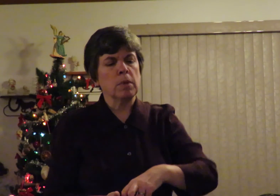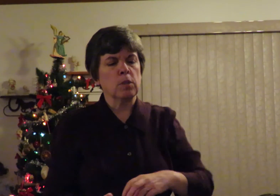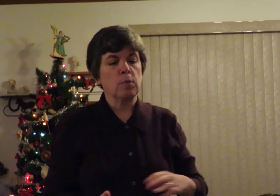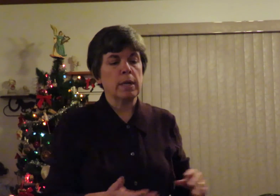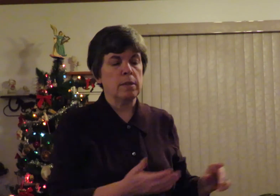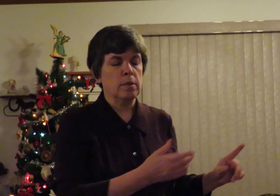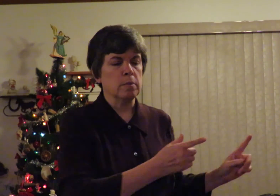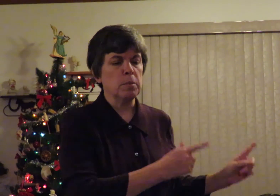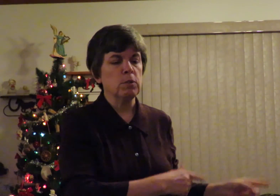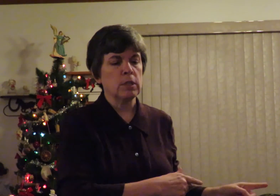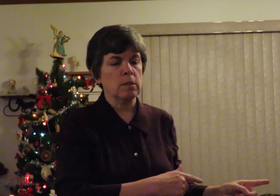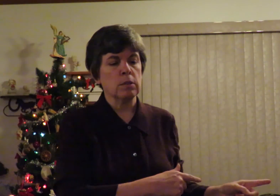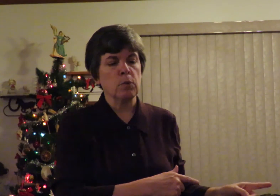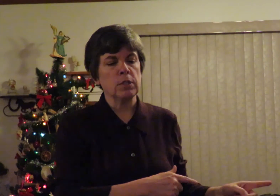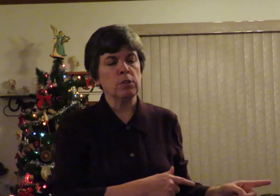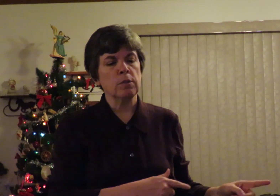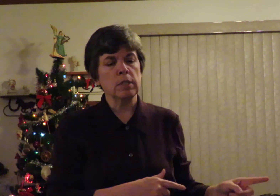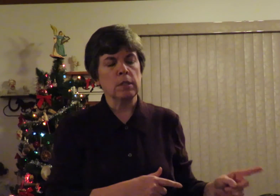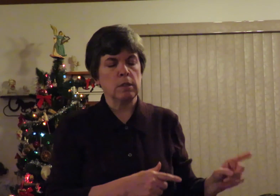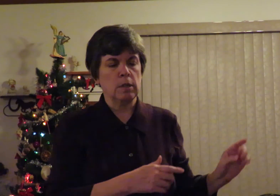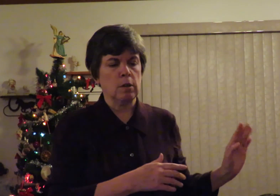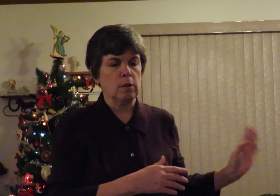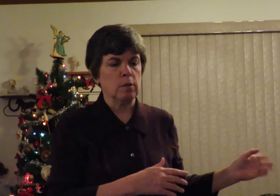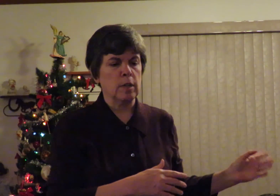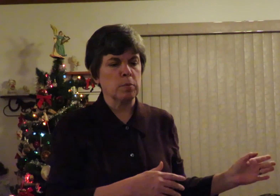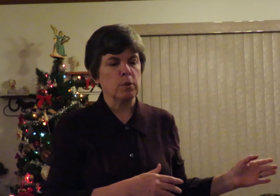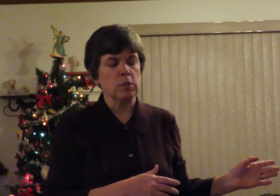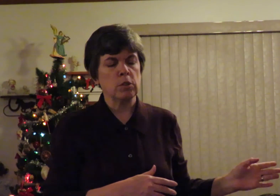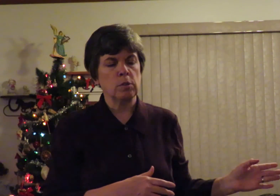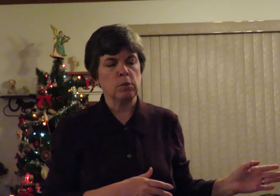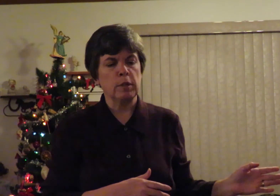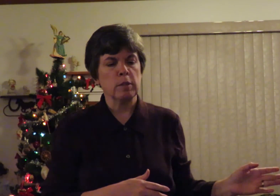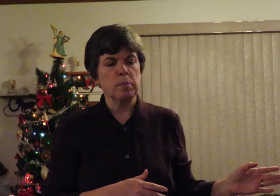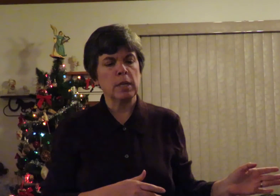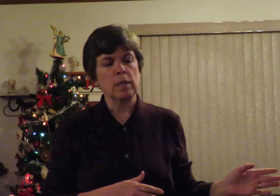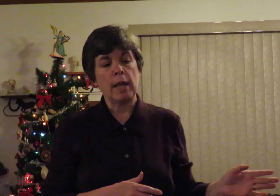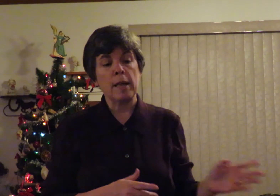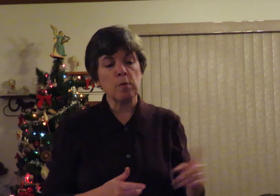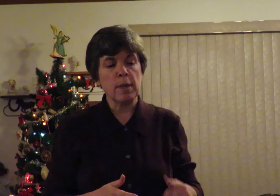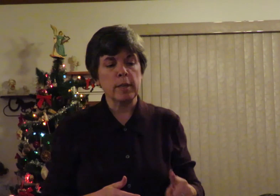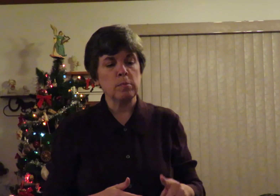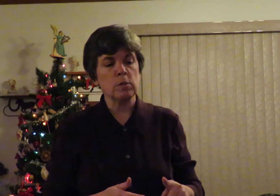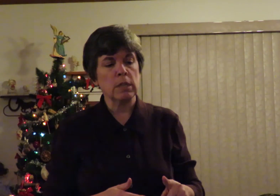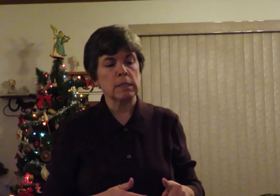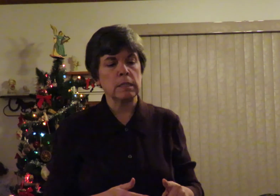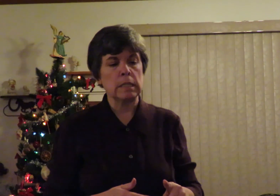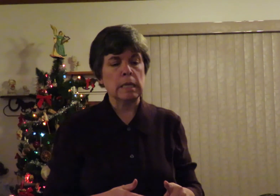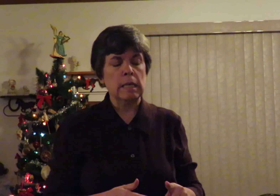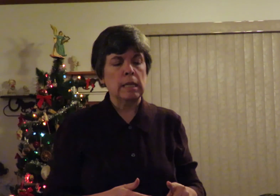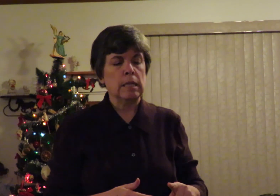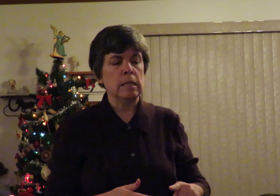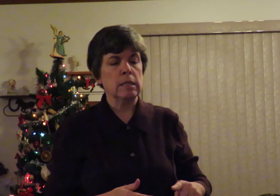the way the music is going to do it, that I'm going to do here in a minute, and the way the hymnal does it